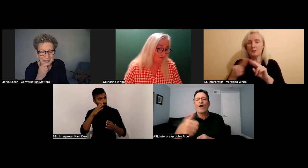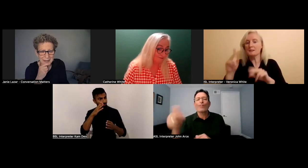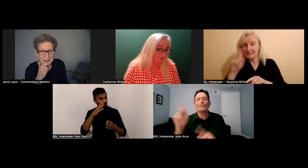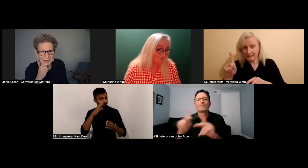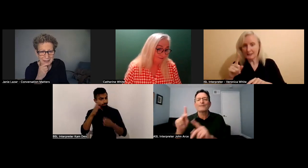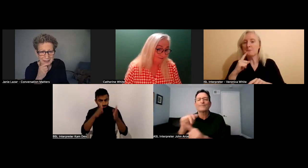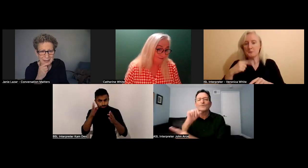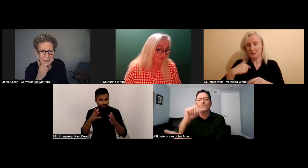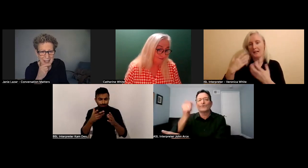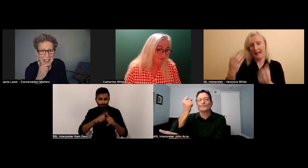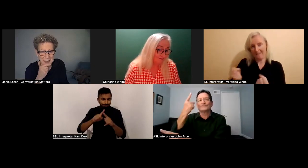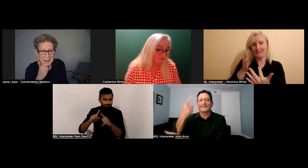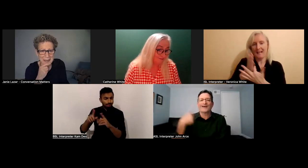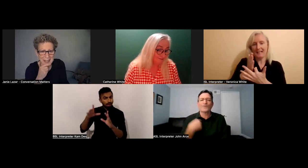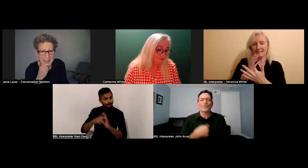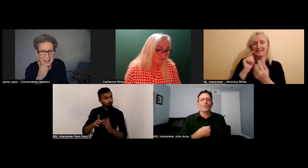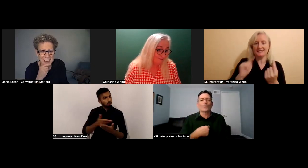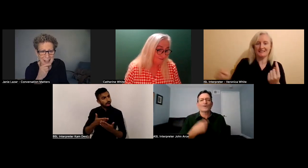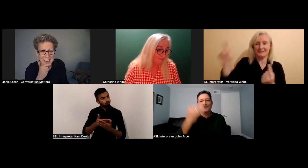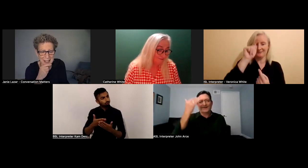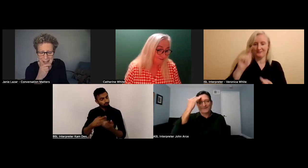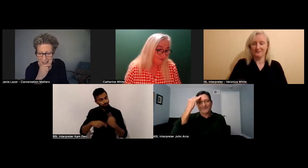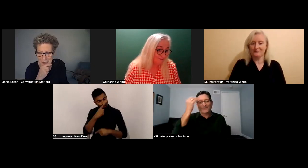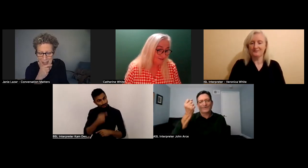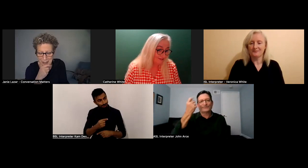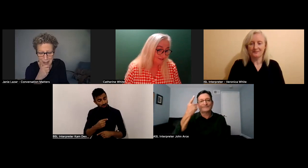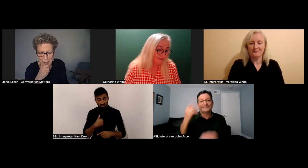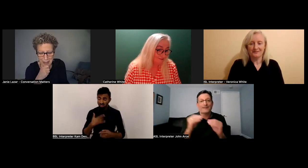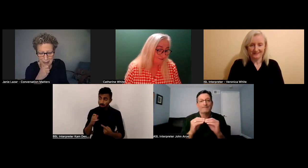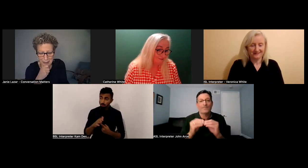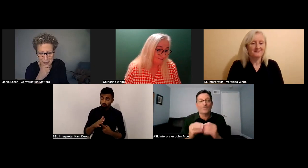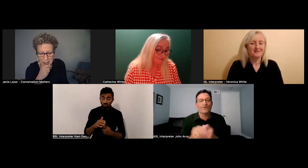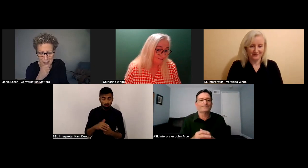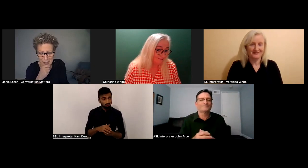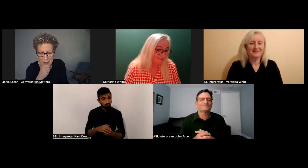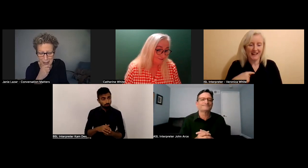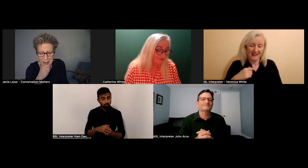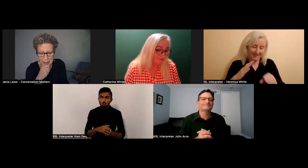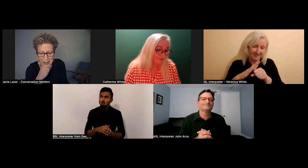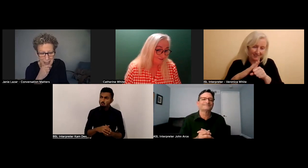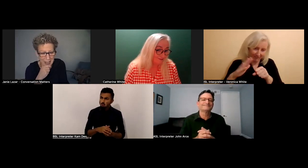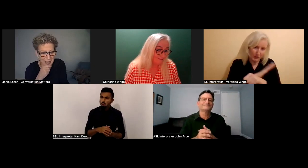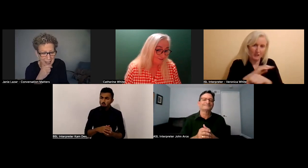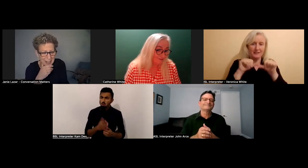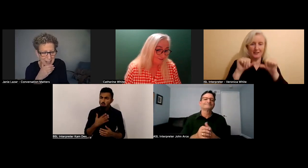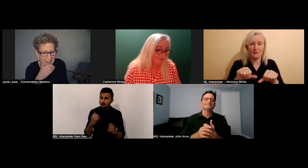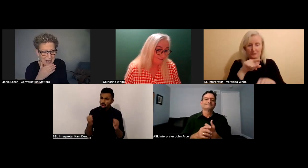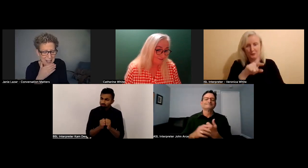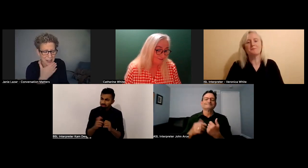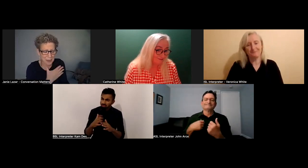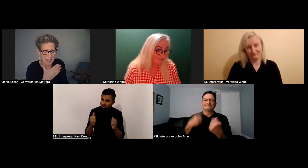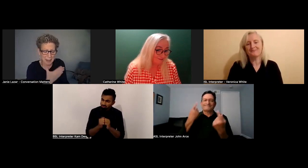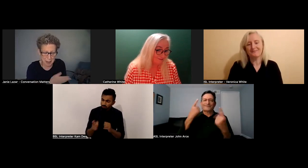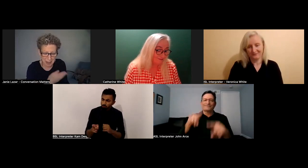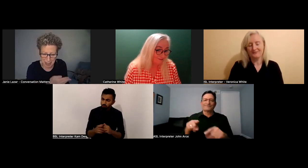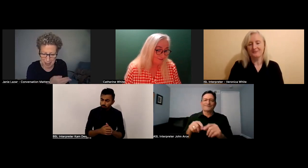access to. Yeah, I fully agree with you. Fully agree with you. And it's